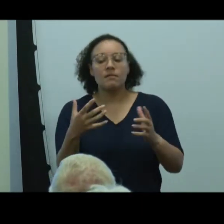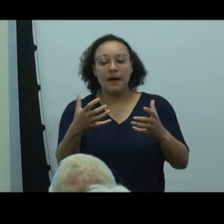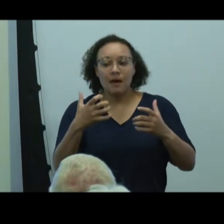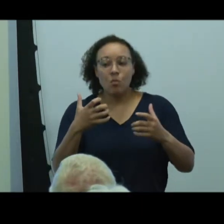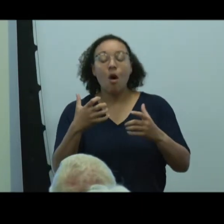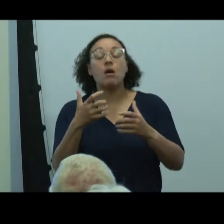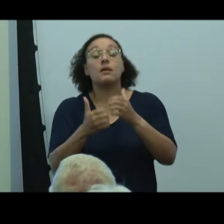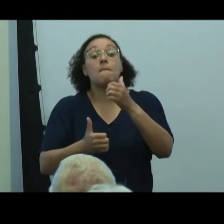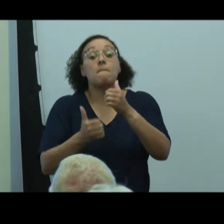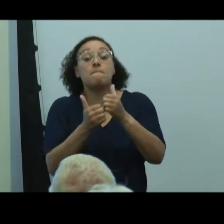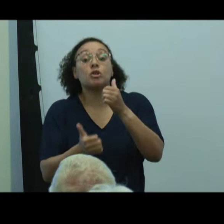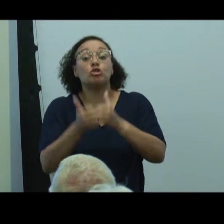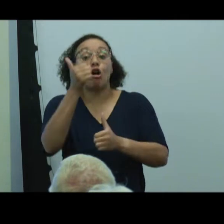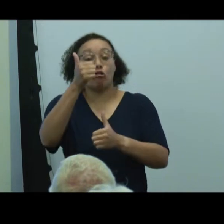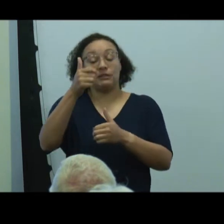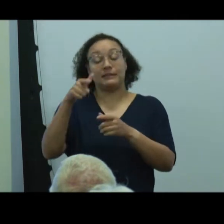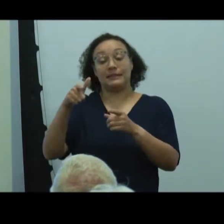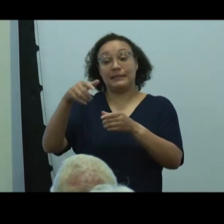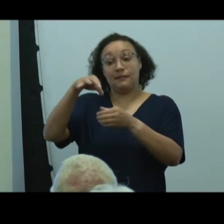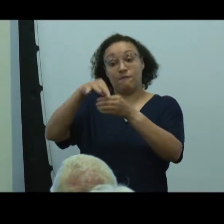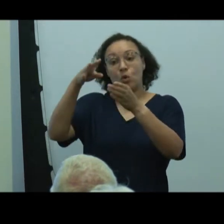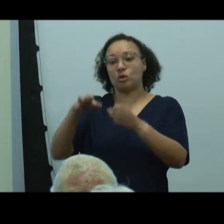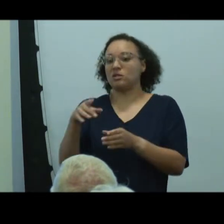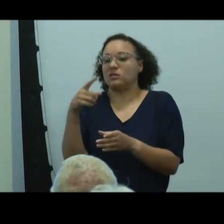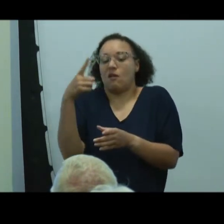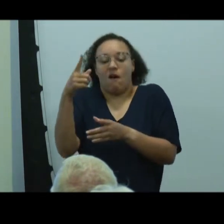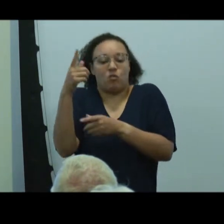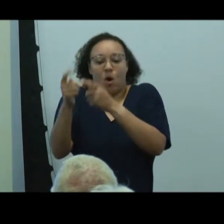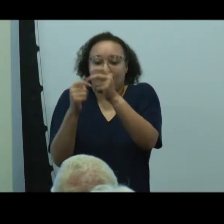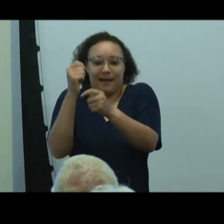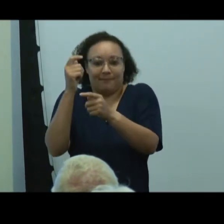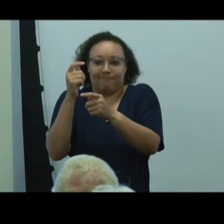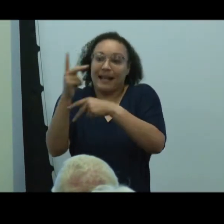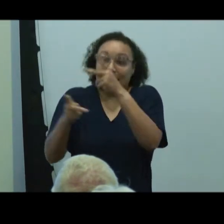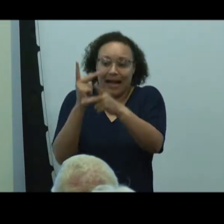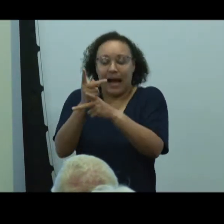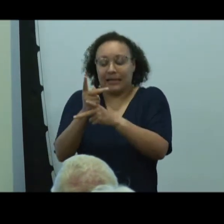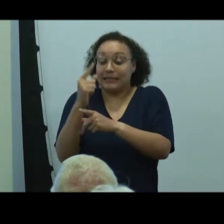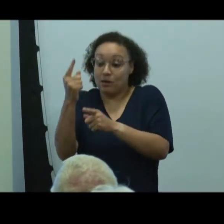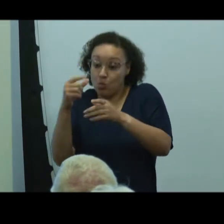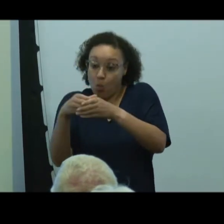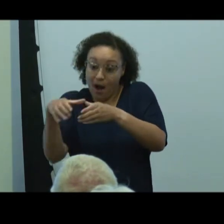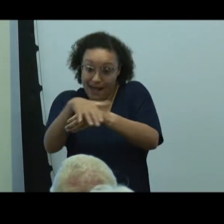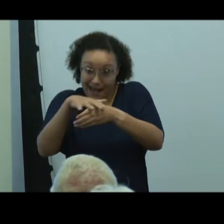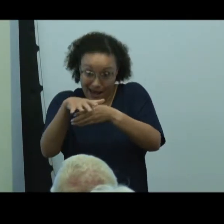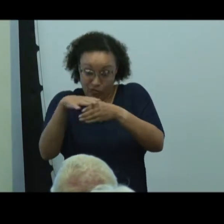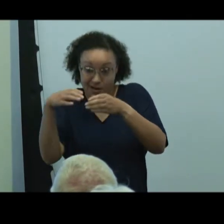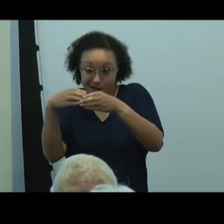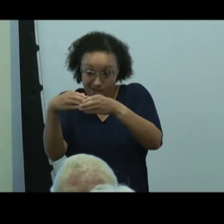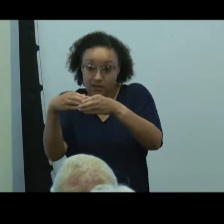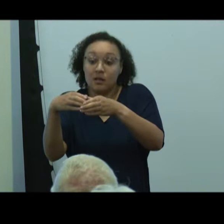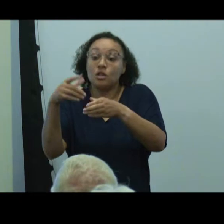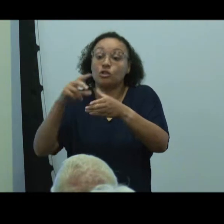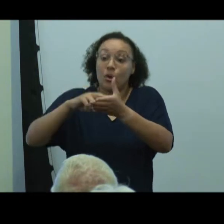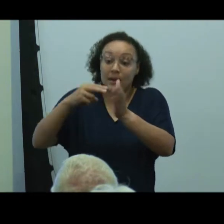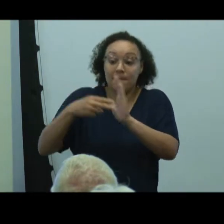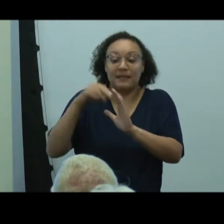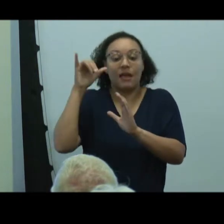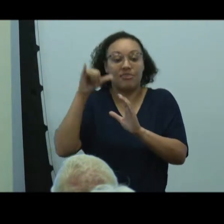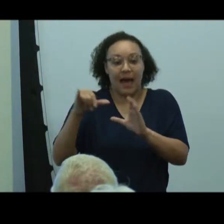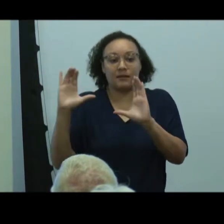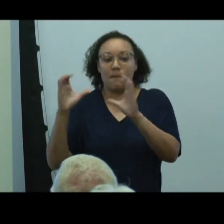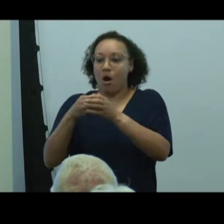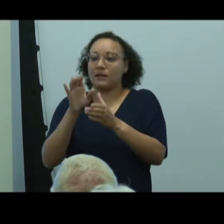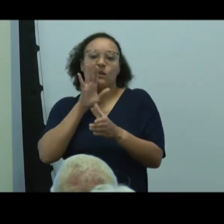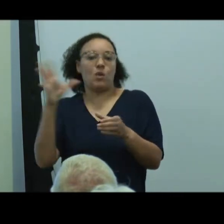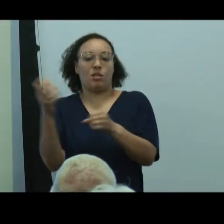substantial majority of one kind of voter in a district, so that party will have to